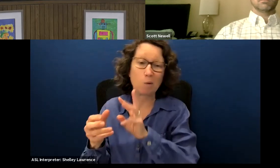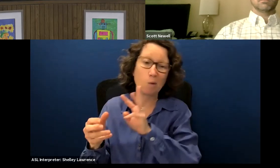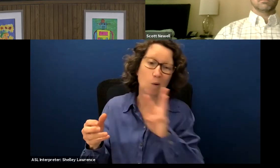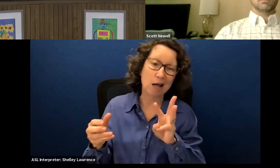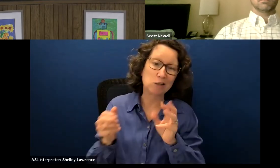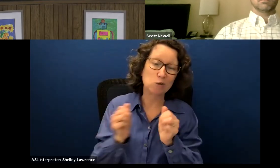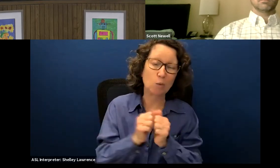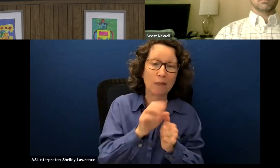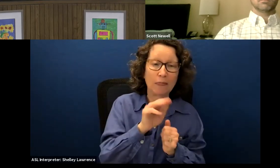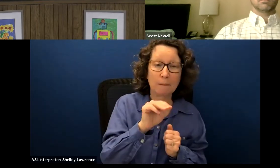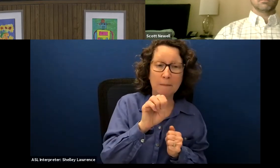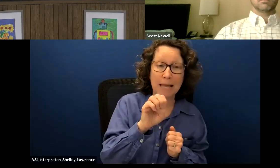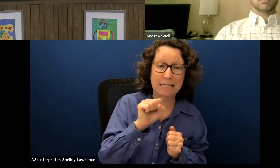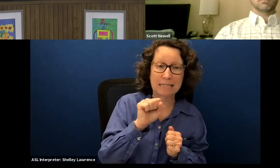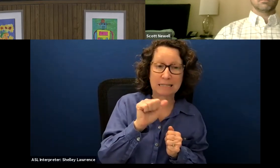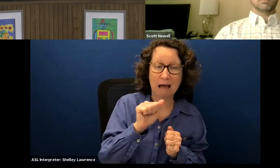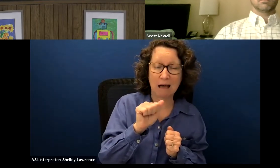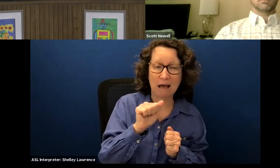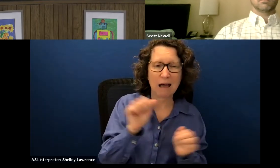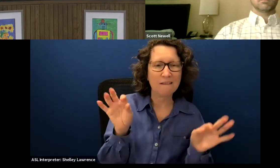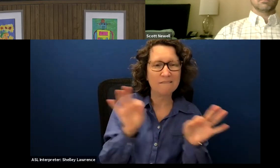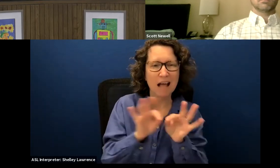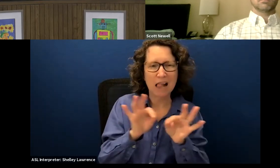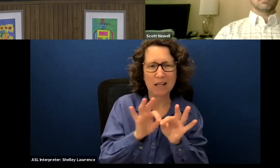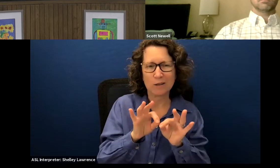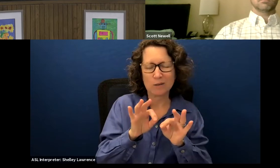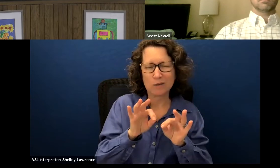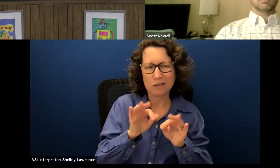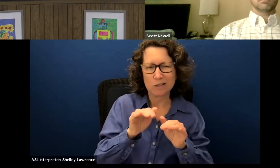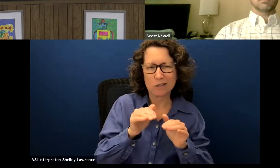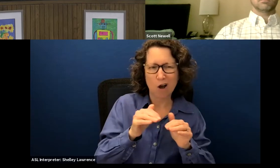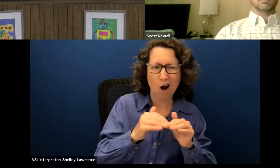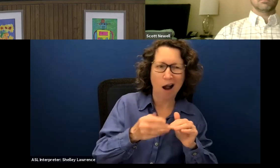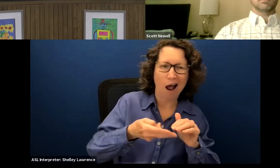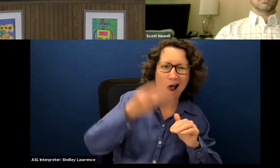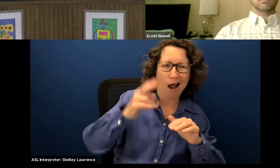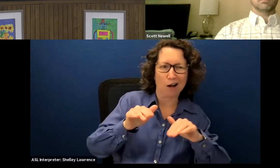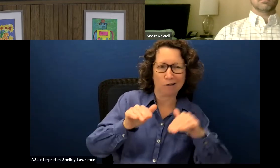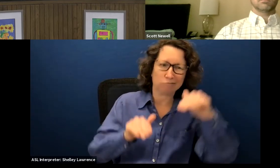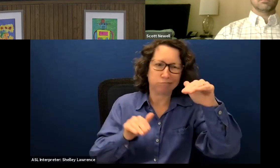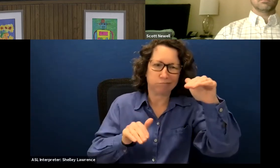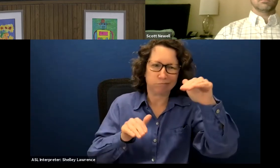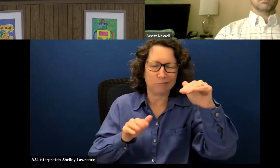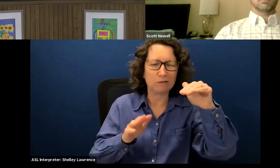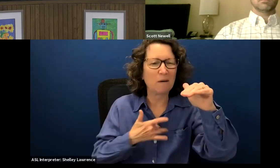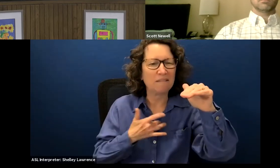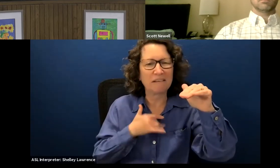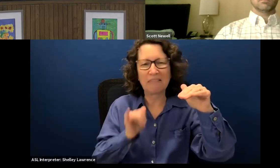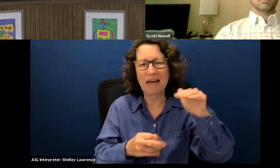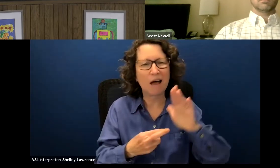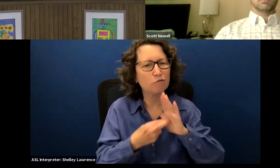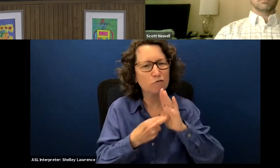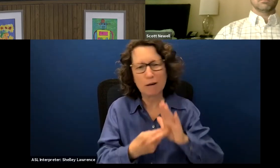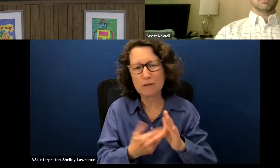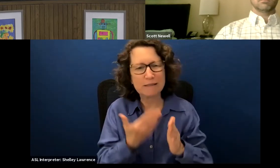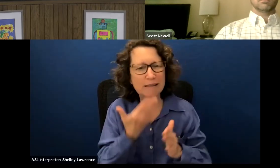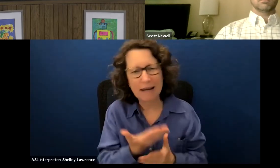with the Mesa, the values are much higher, and so I feel like that is not